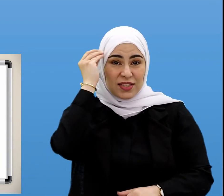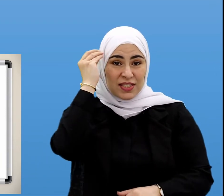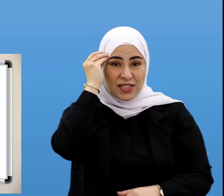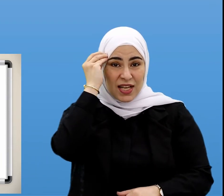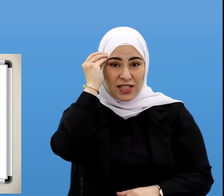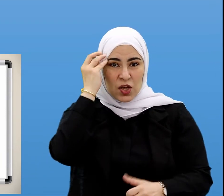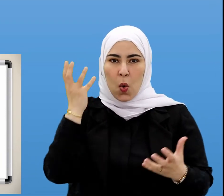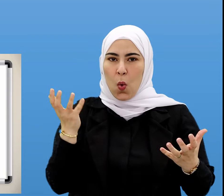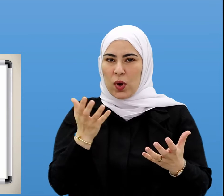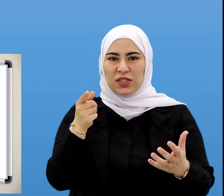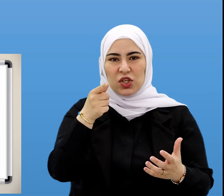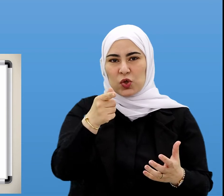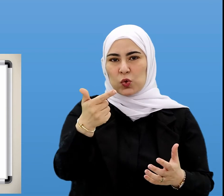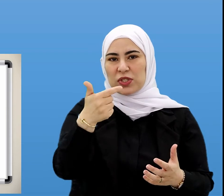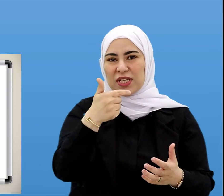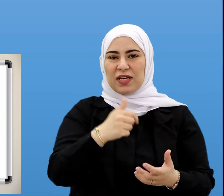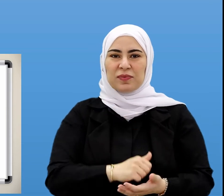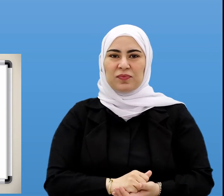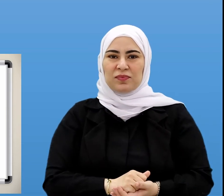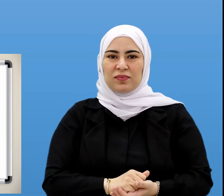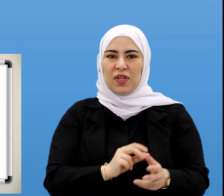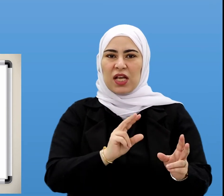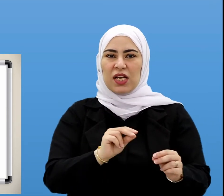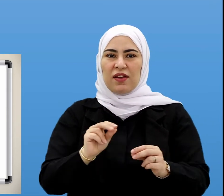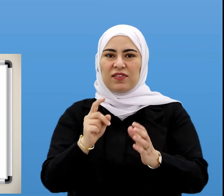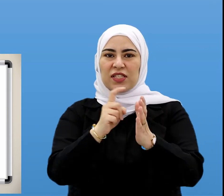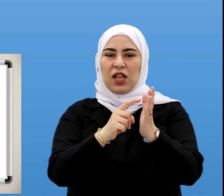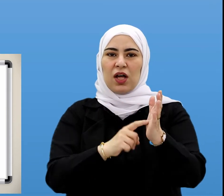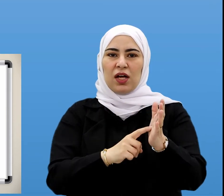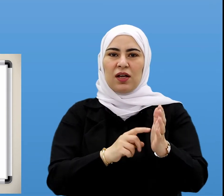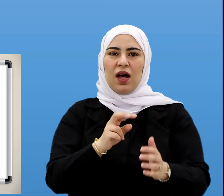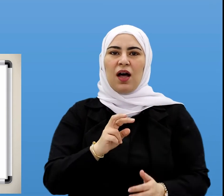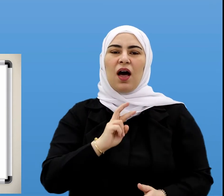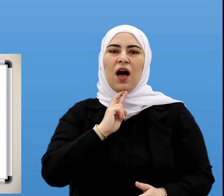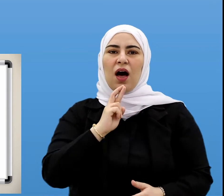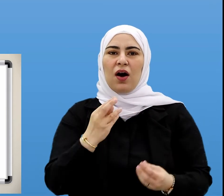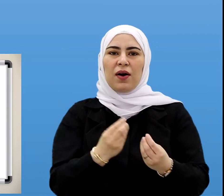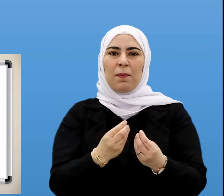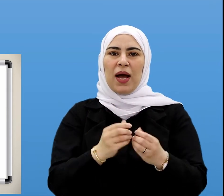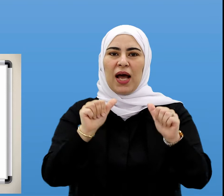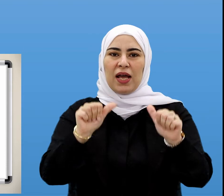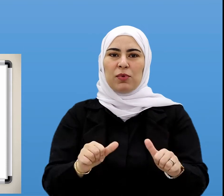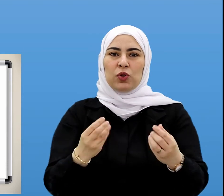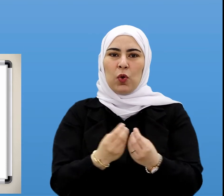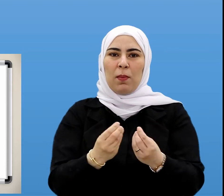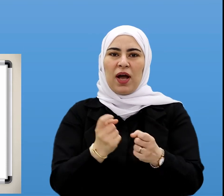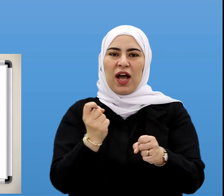we followed the rule. We used are plus able to, and the word understand express